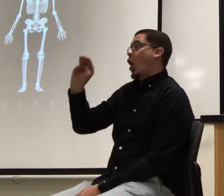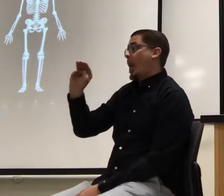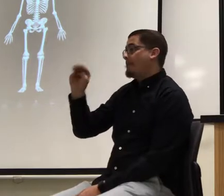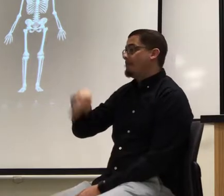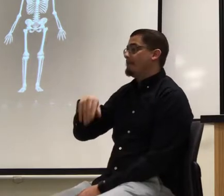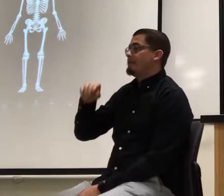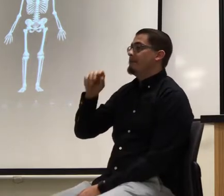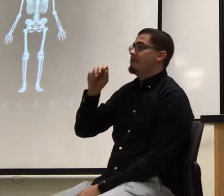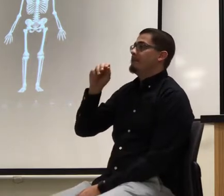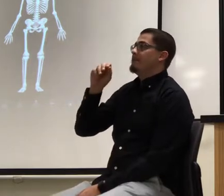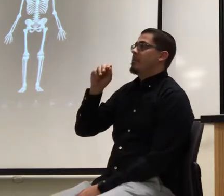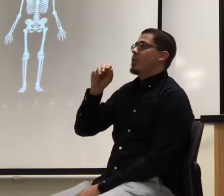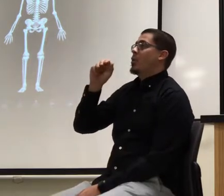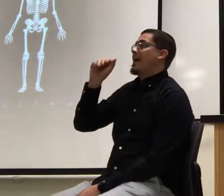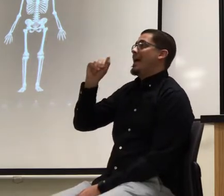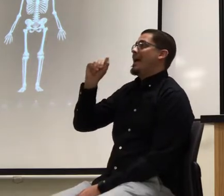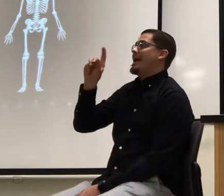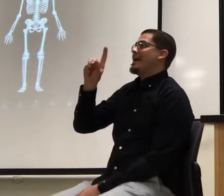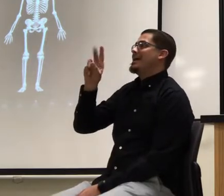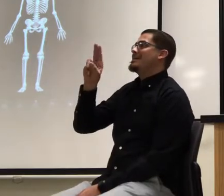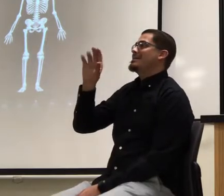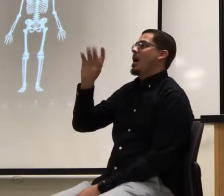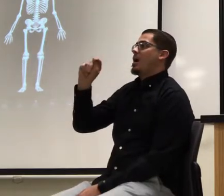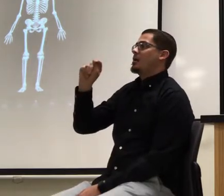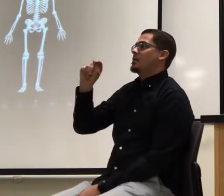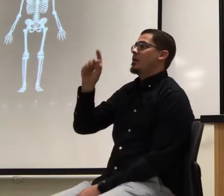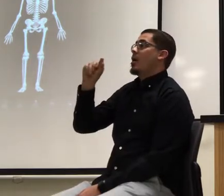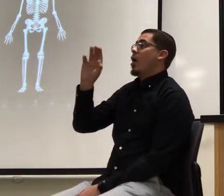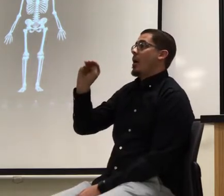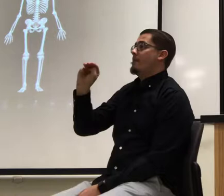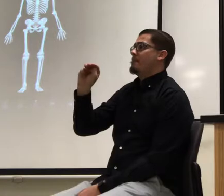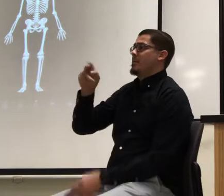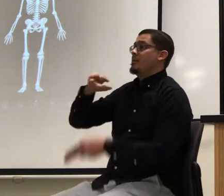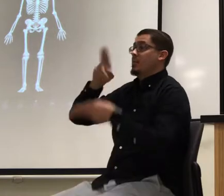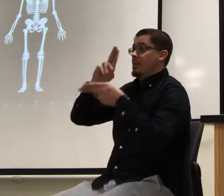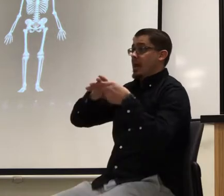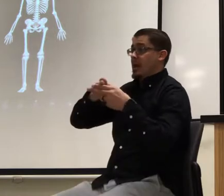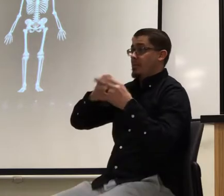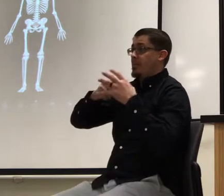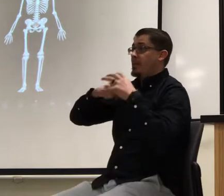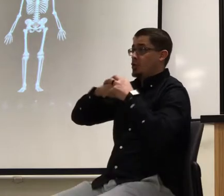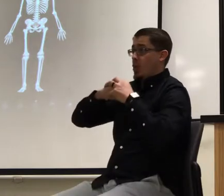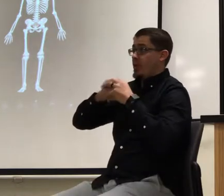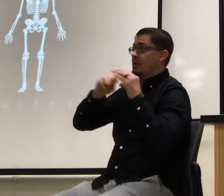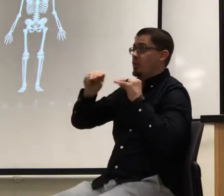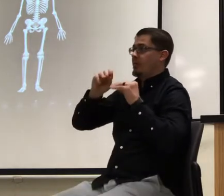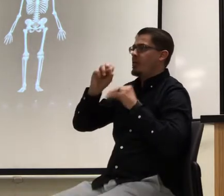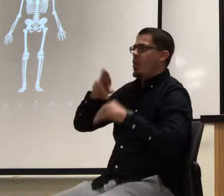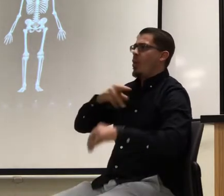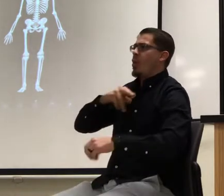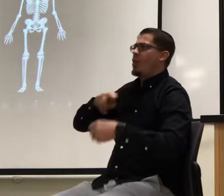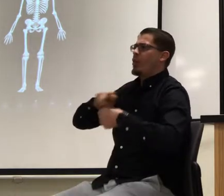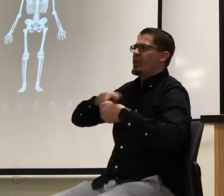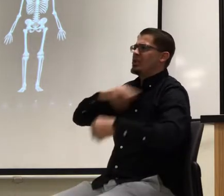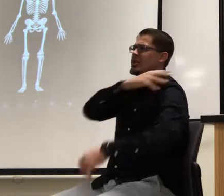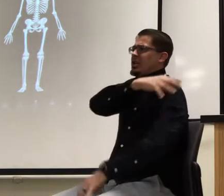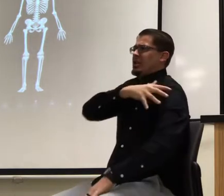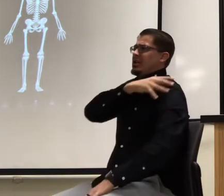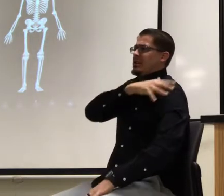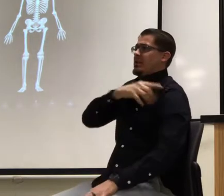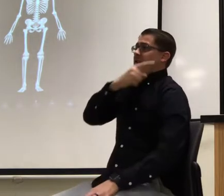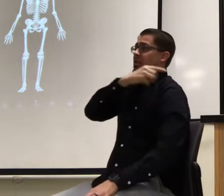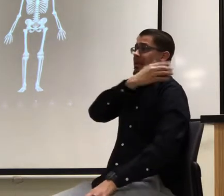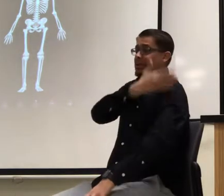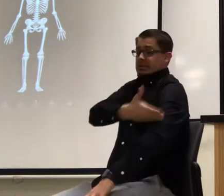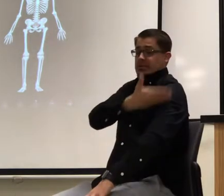a adduct arm. Remember, you name the joint that's moving or the region. This region is